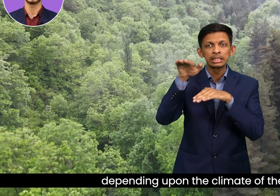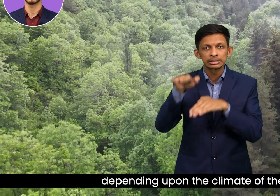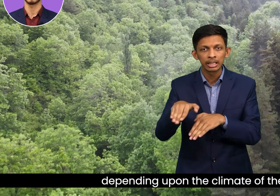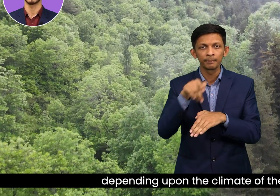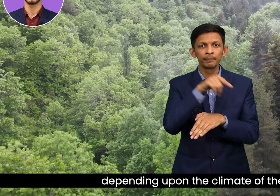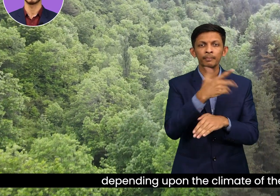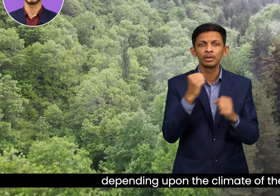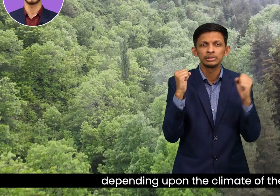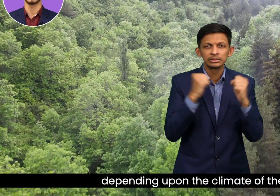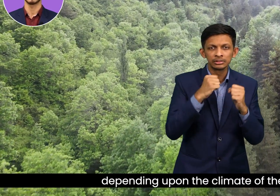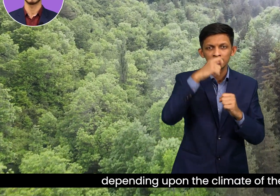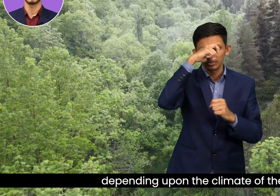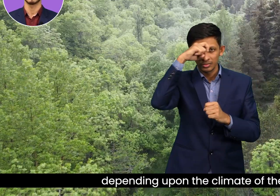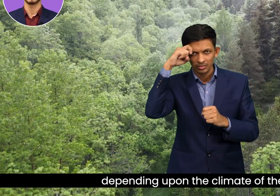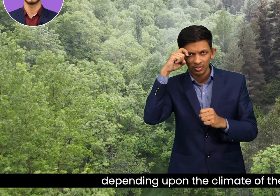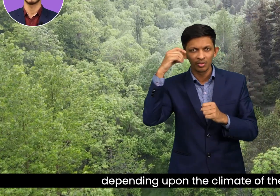place.